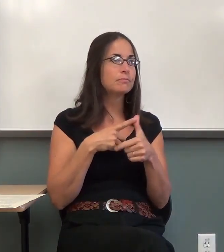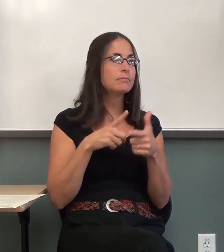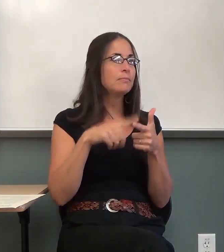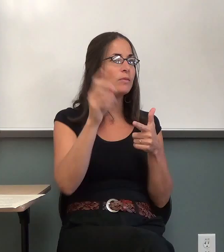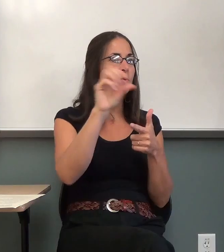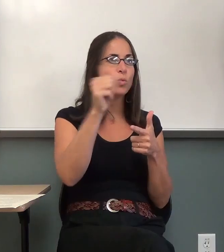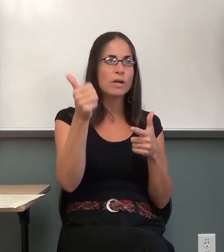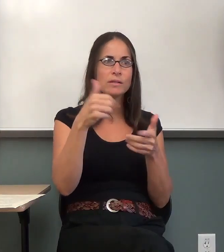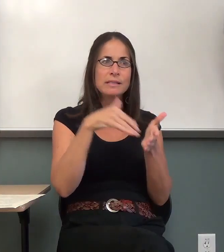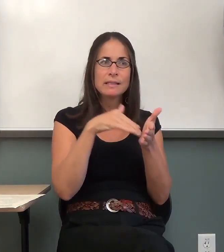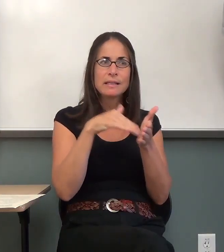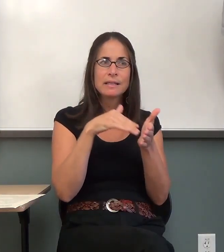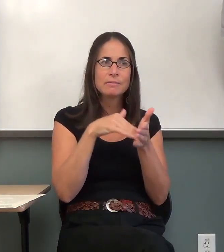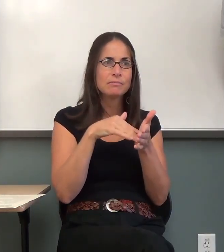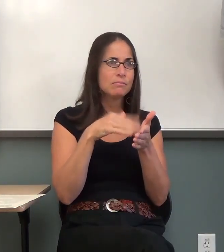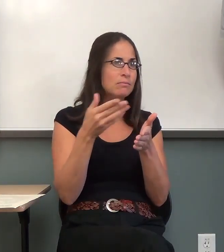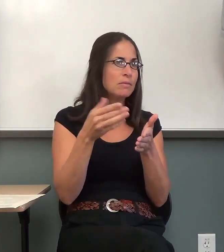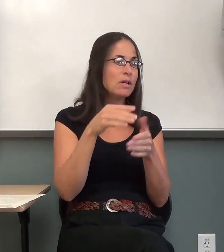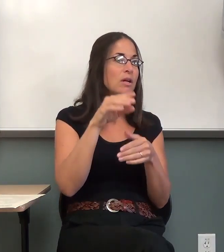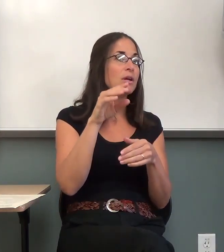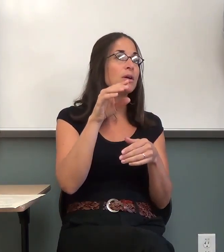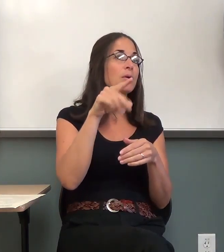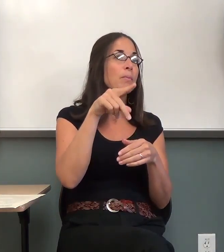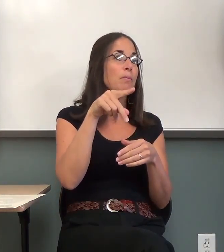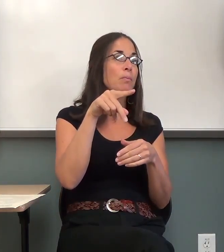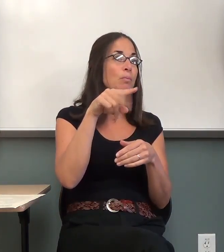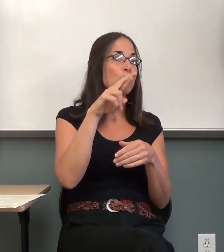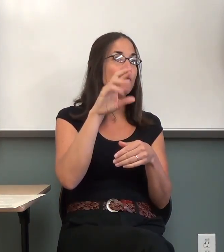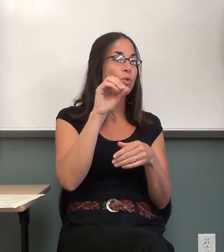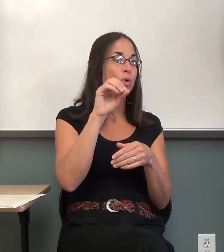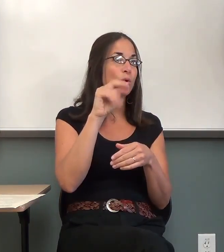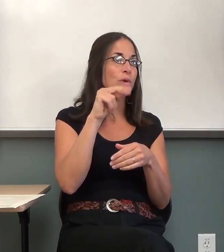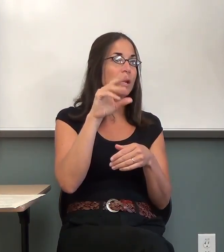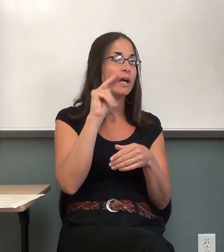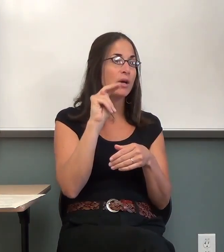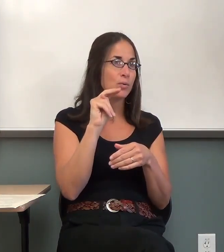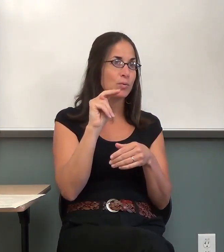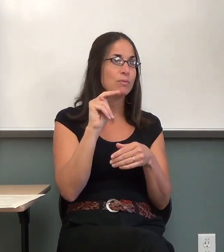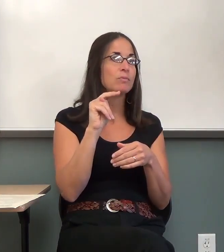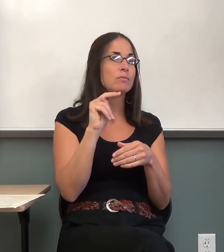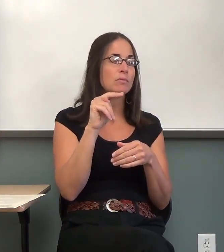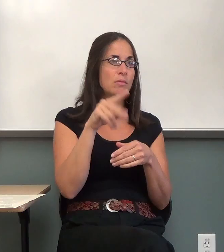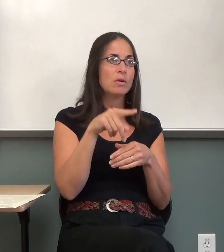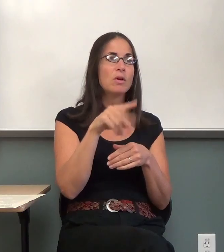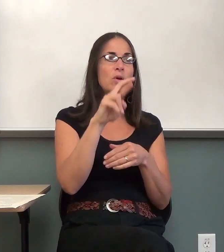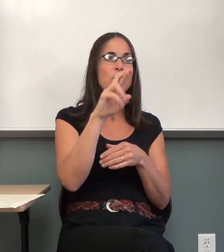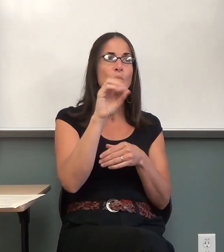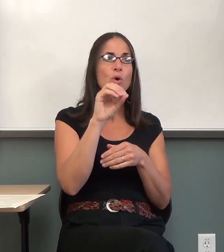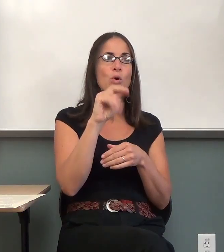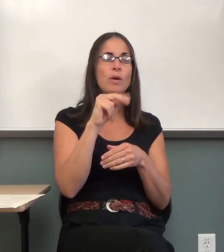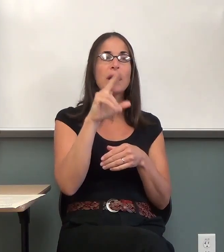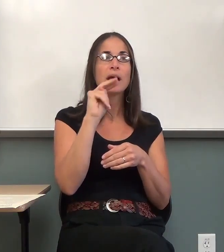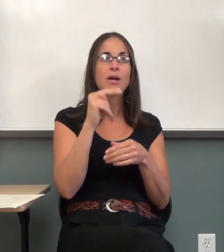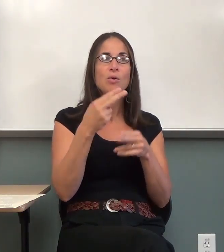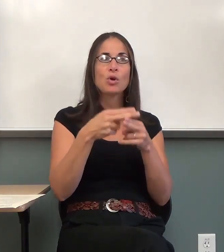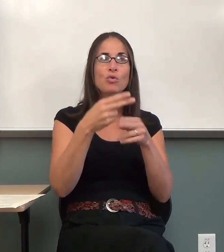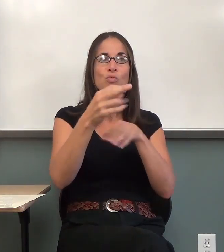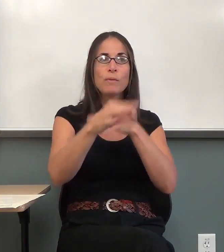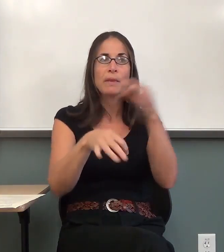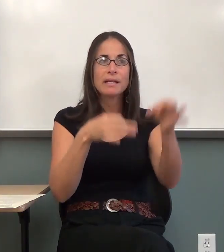we studied? Pronoun. Remember that? We call that a what? A replacement. What kind